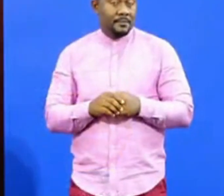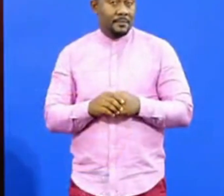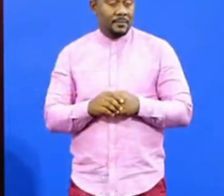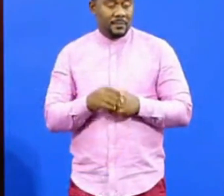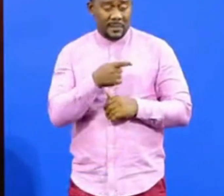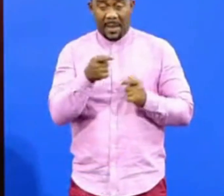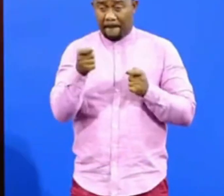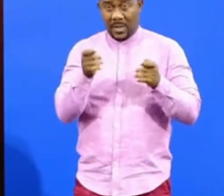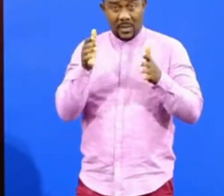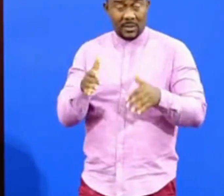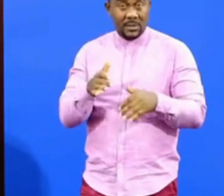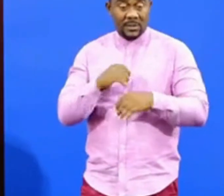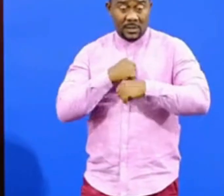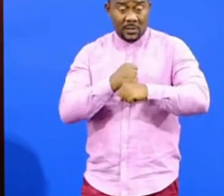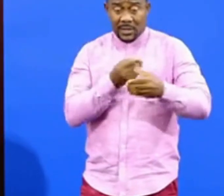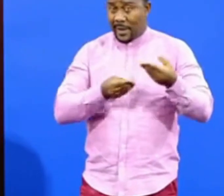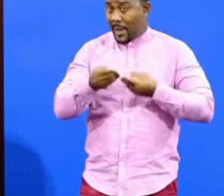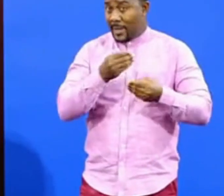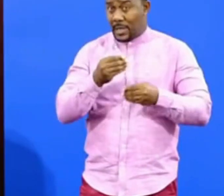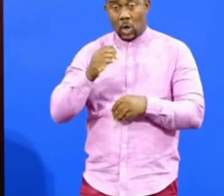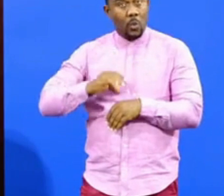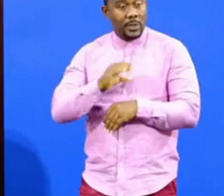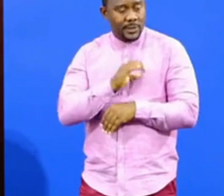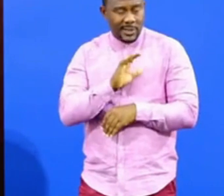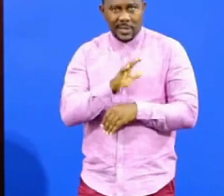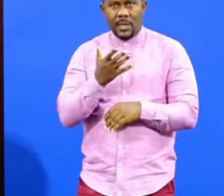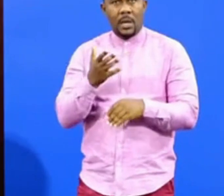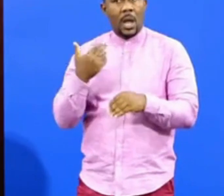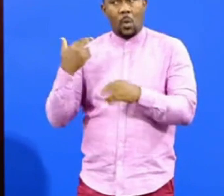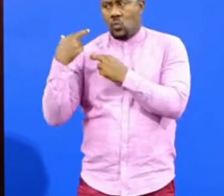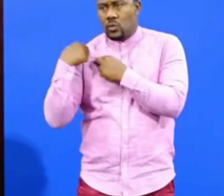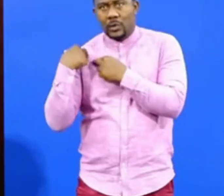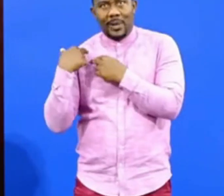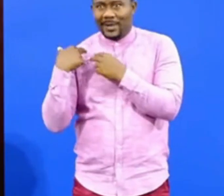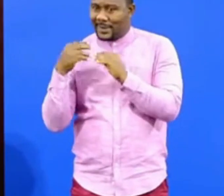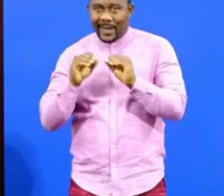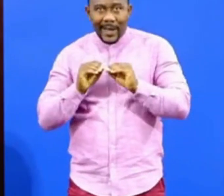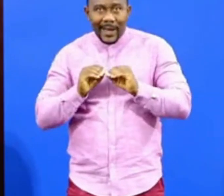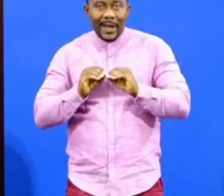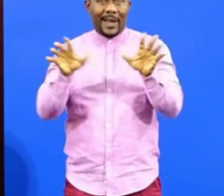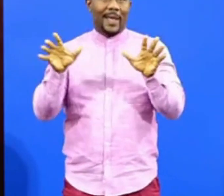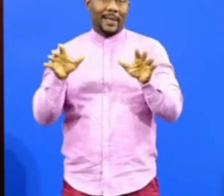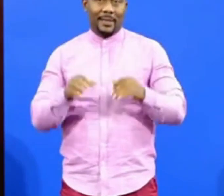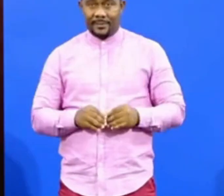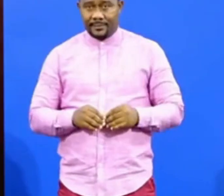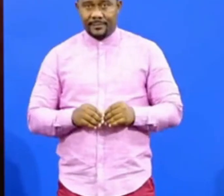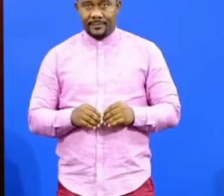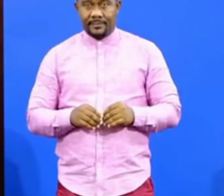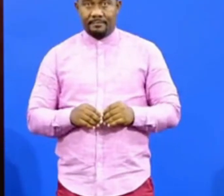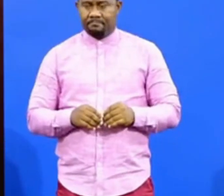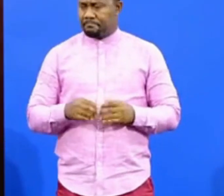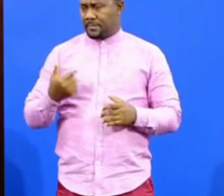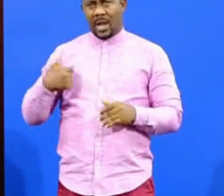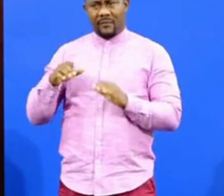Commission, SEC. So here we're really talking about well-defined rules and enforcement of rules. It's an electronic platform,